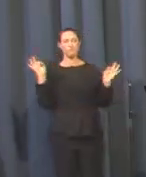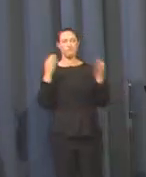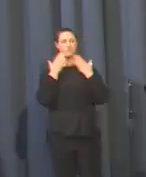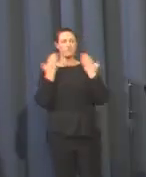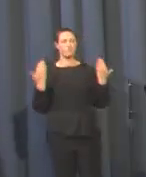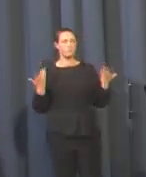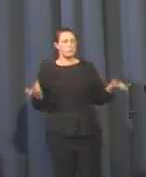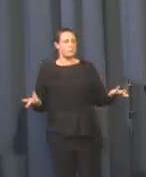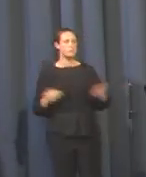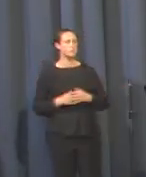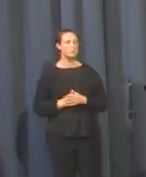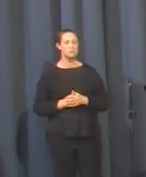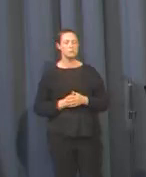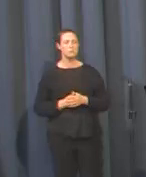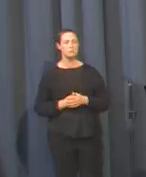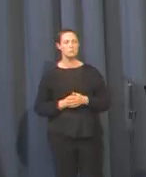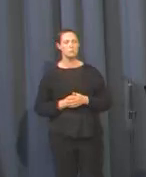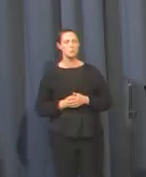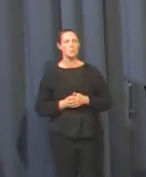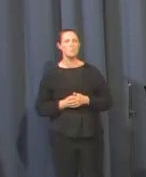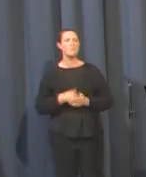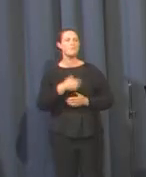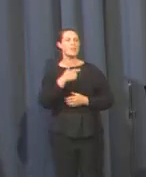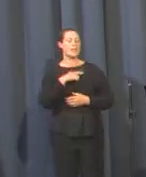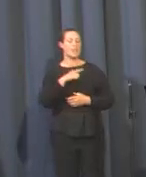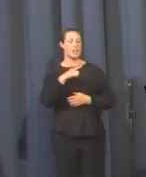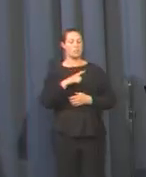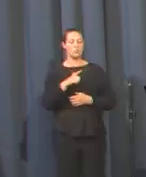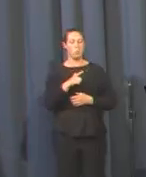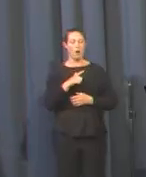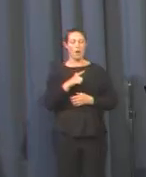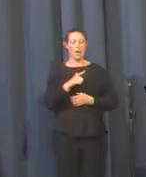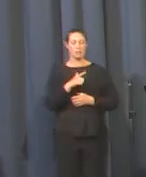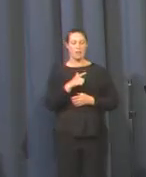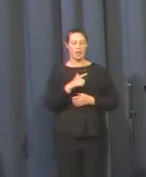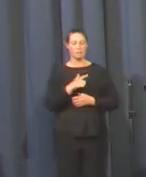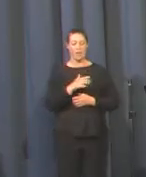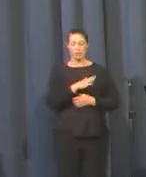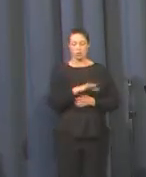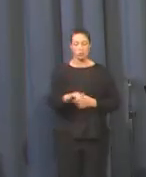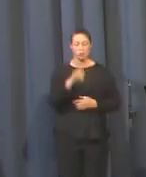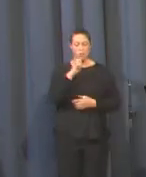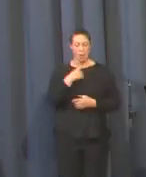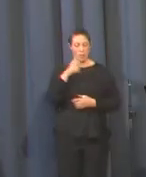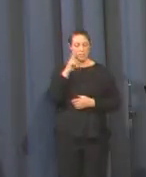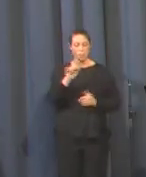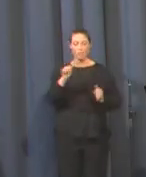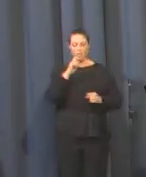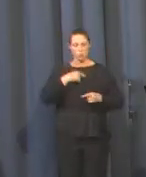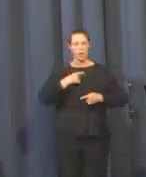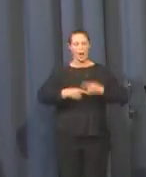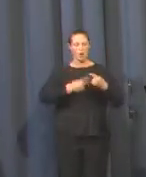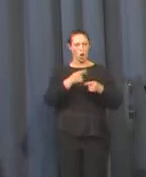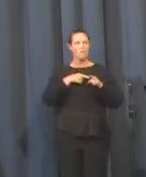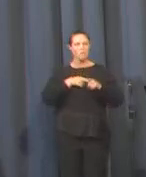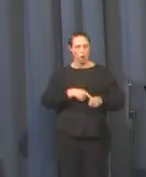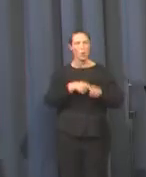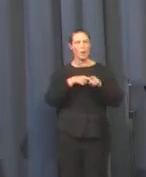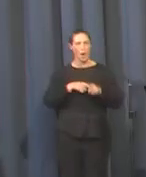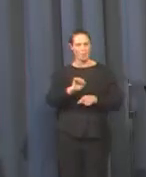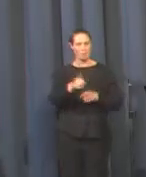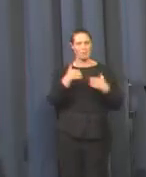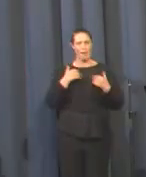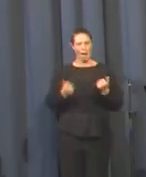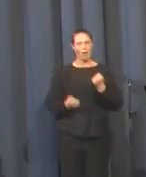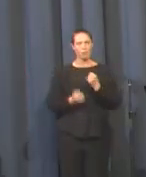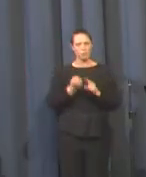And that's why for any of the individuals, the children that we've seen, we'll be following over time to monitor